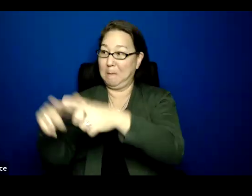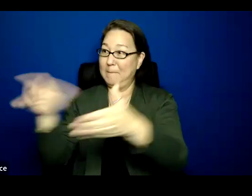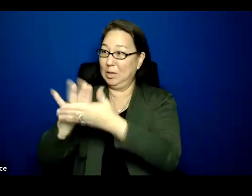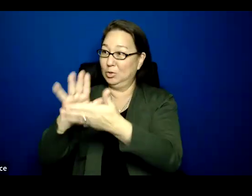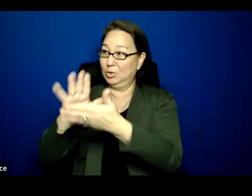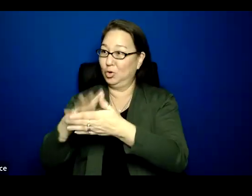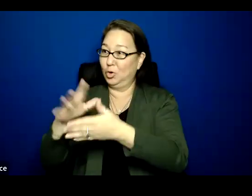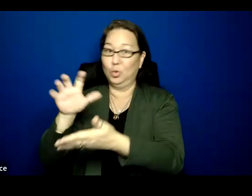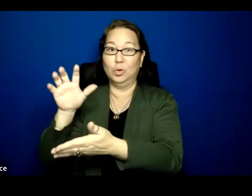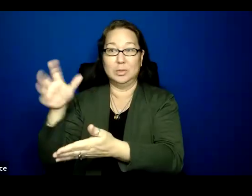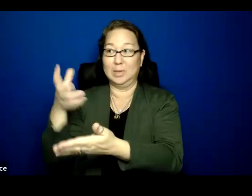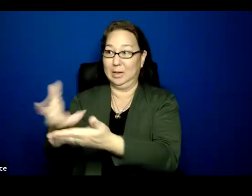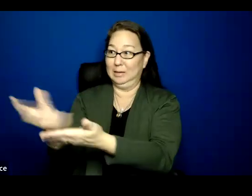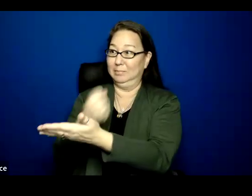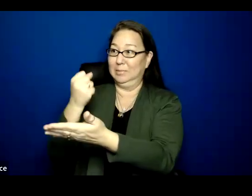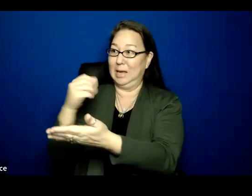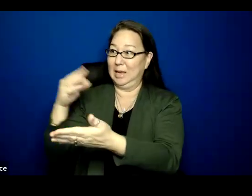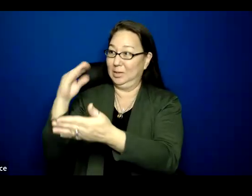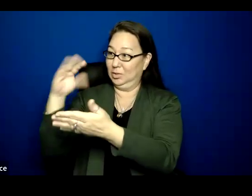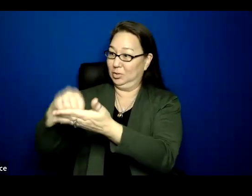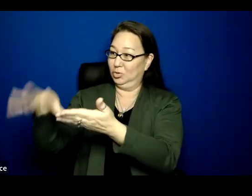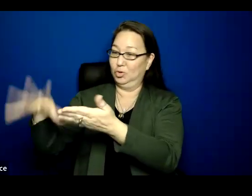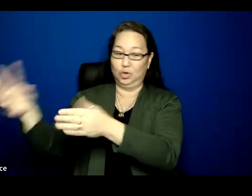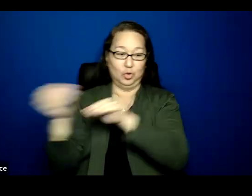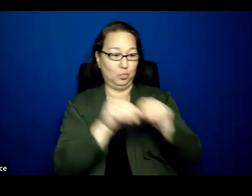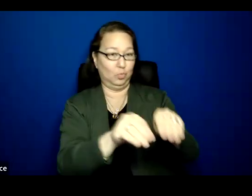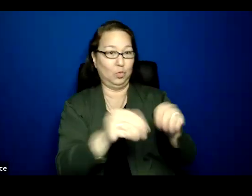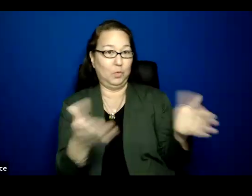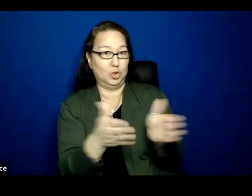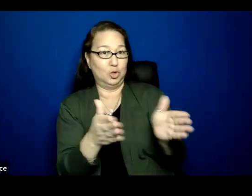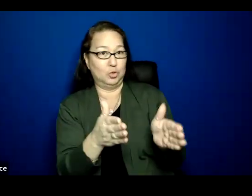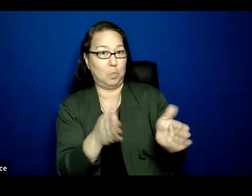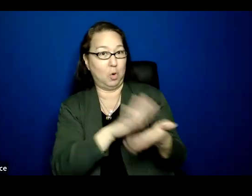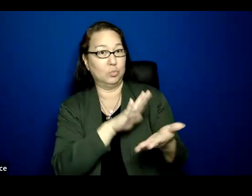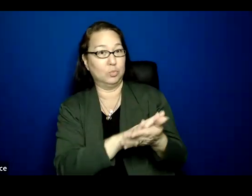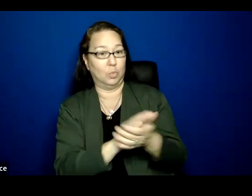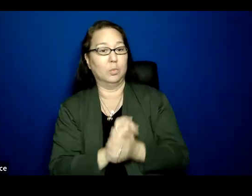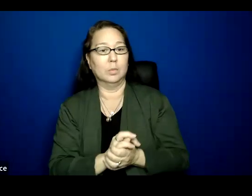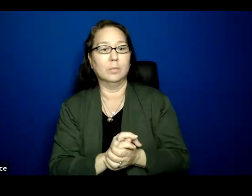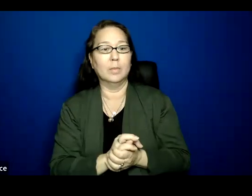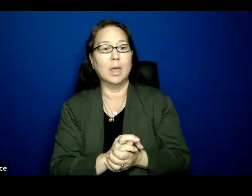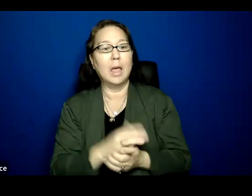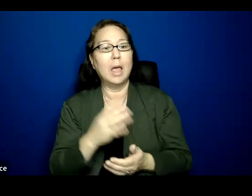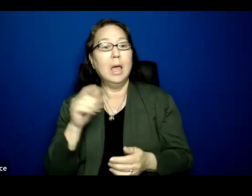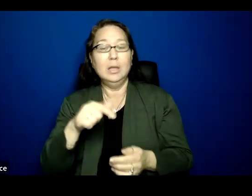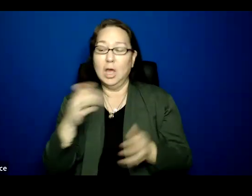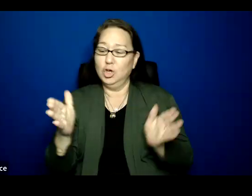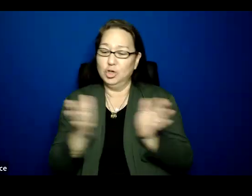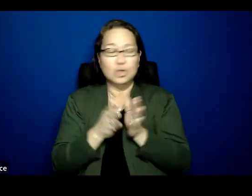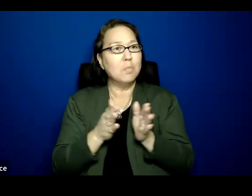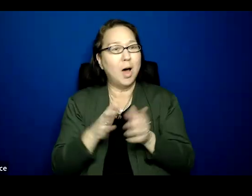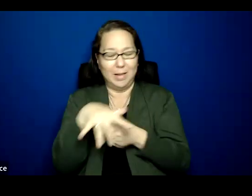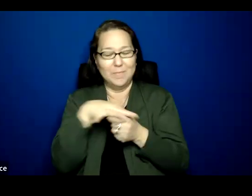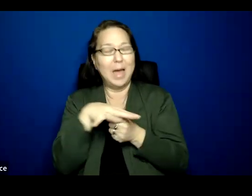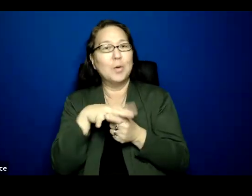meaningful relationships with educators. Small, intimate learning environments help students perform better because teachers can actually teach and